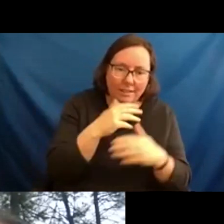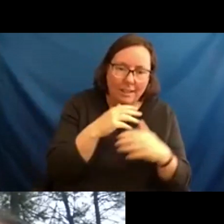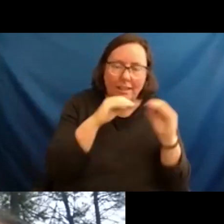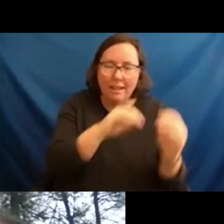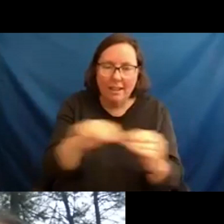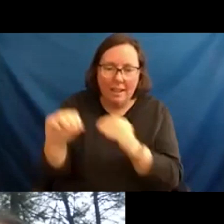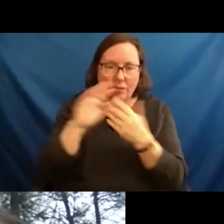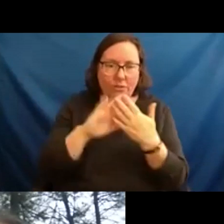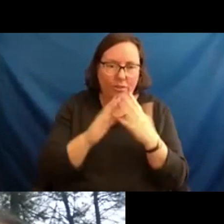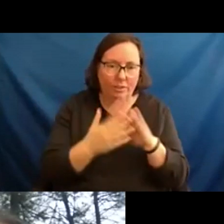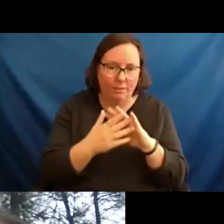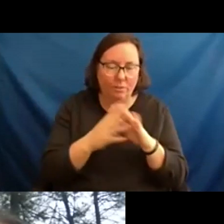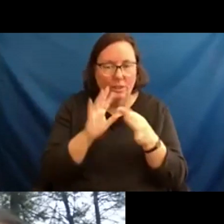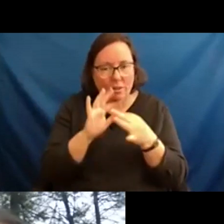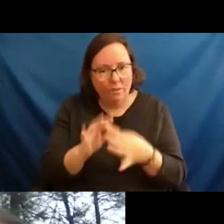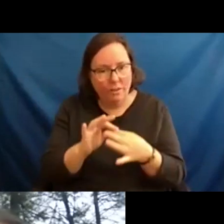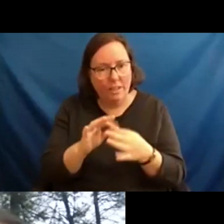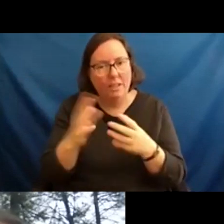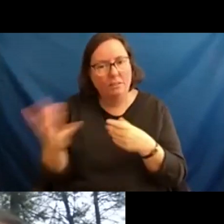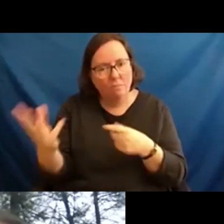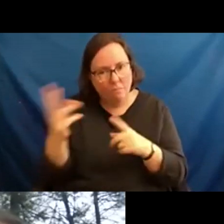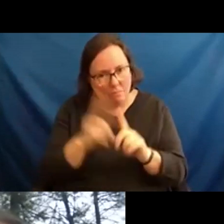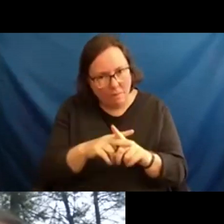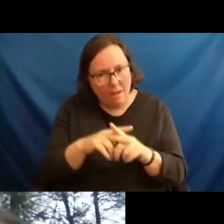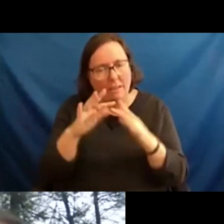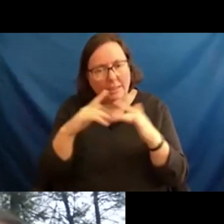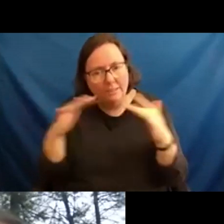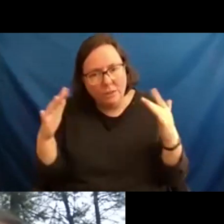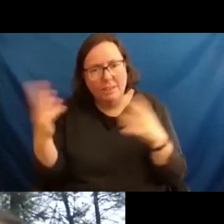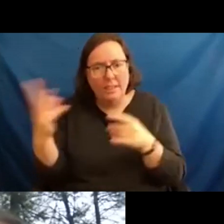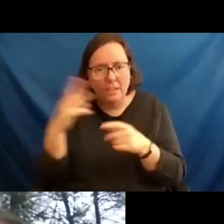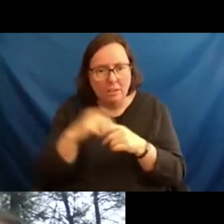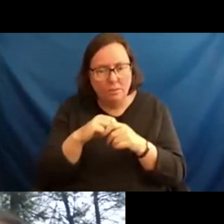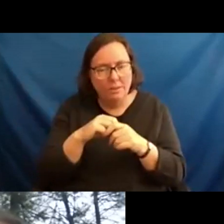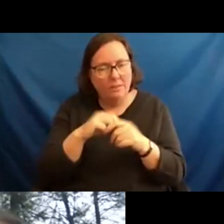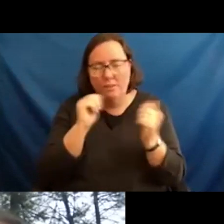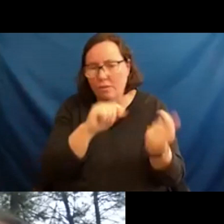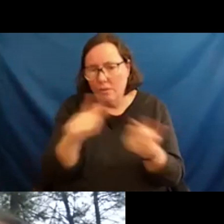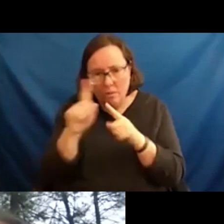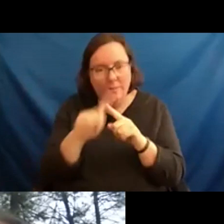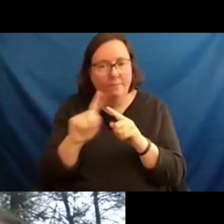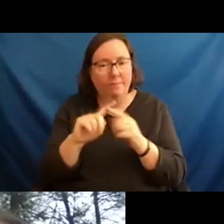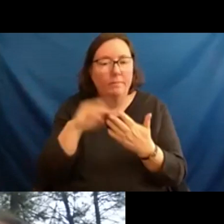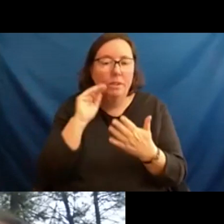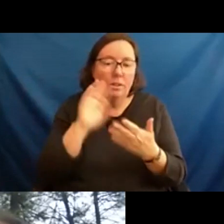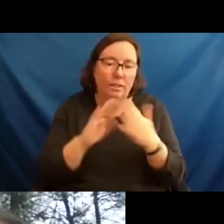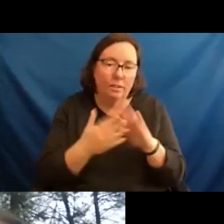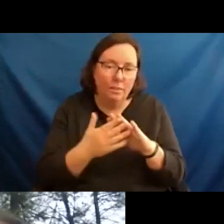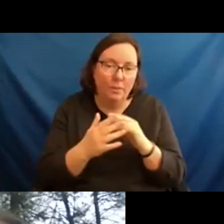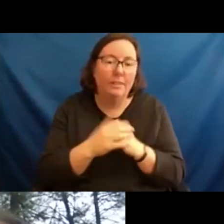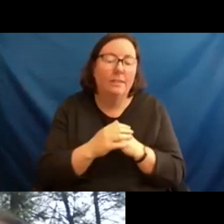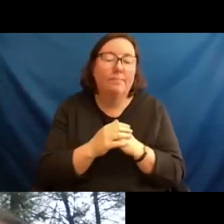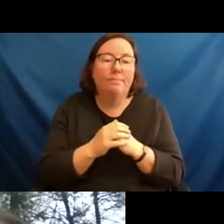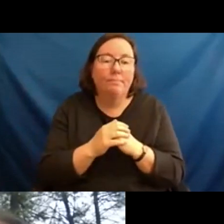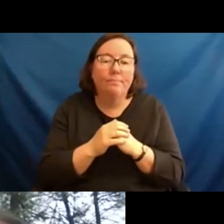the need to apply inclusive practices in all learning communities or learning